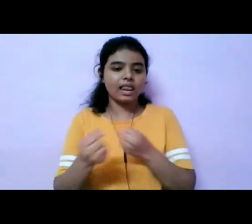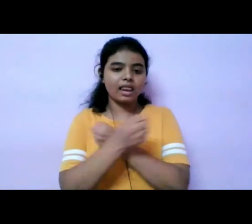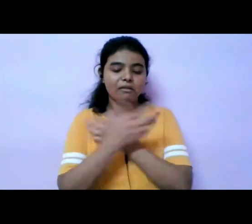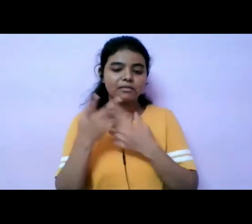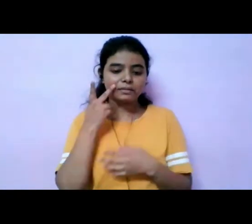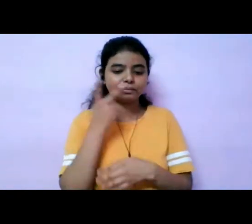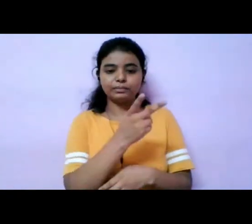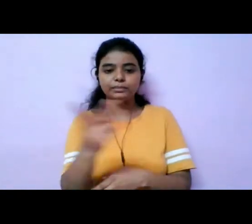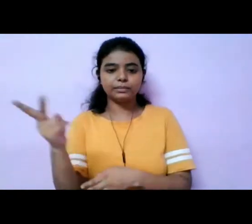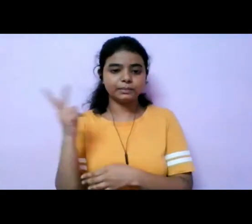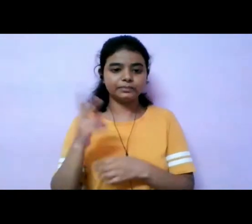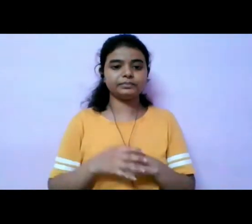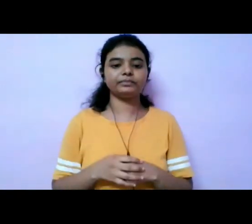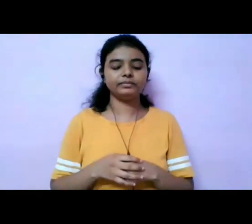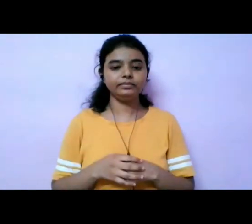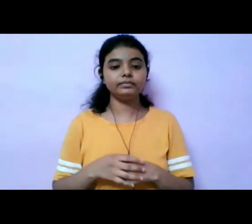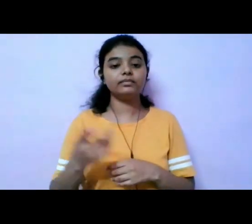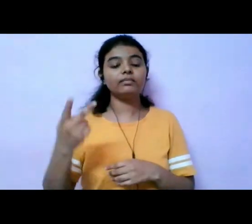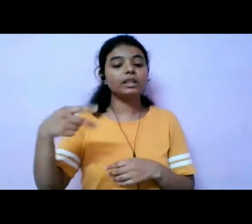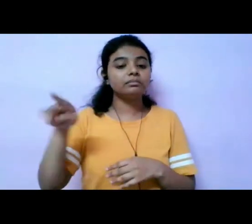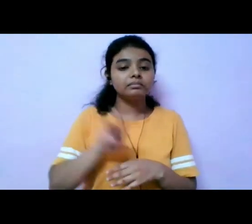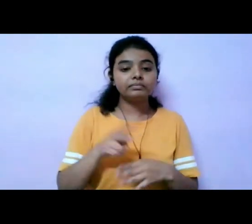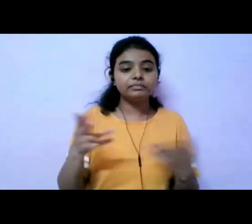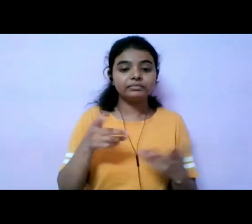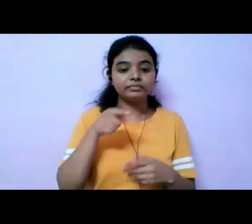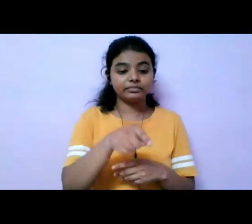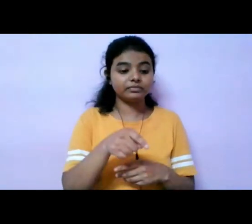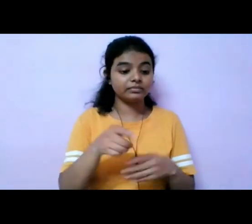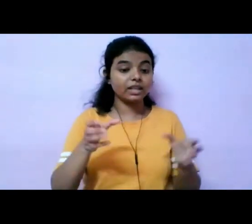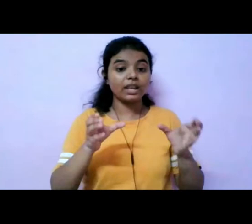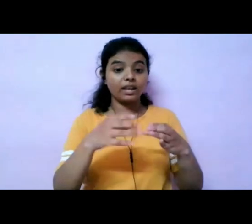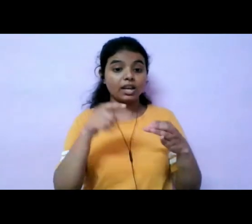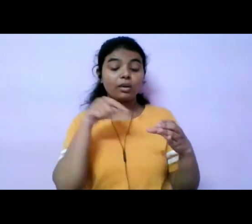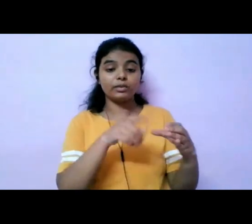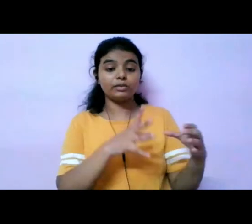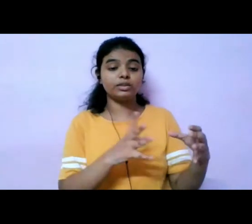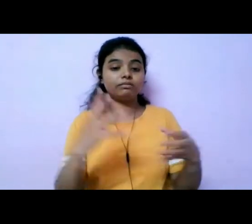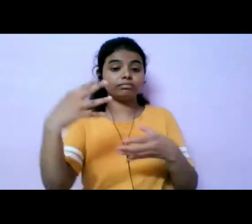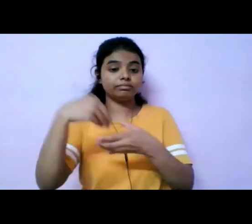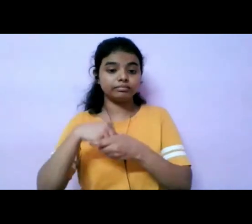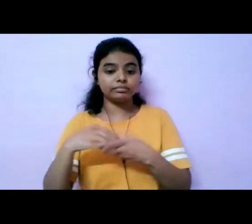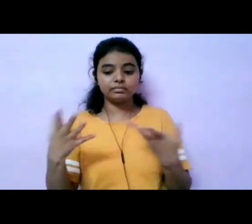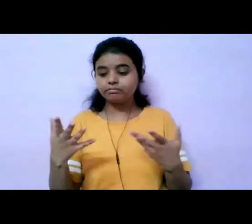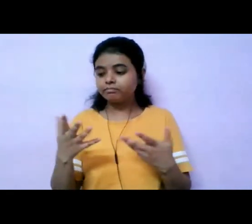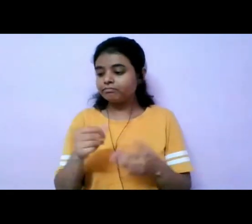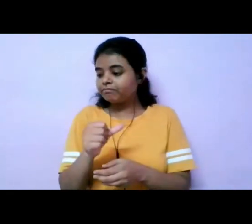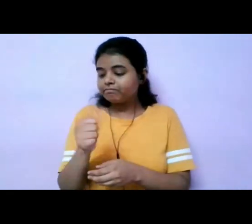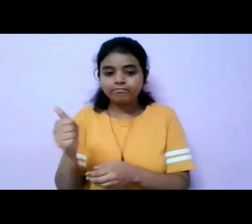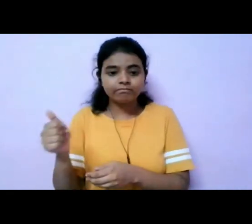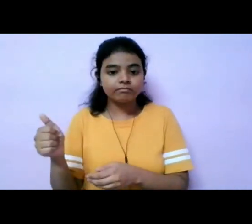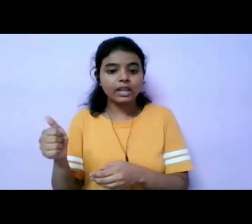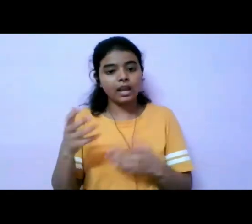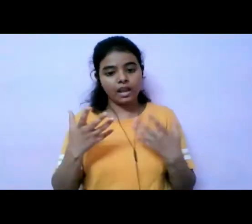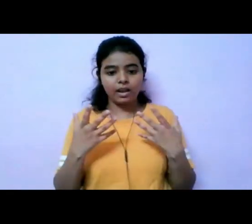Back to Jean-Luc Nancy. Community is what takes place always through others and for